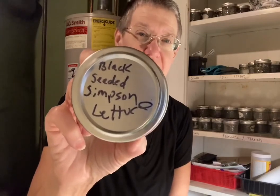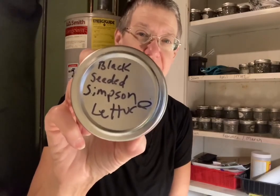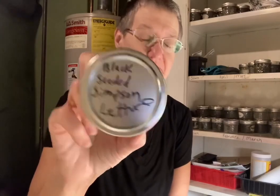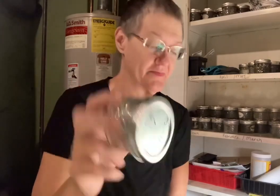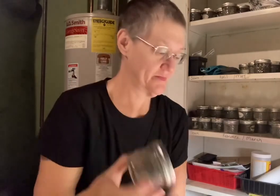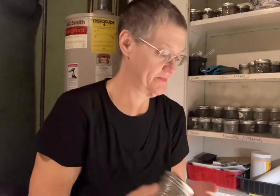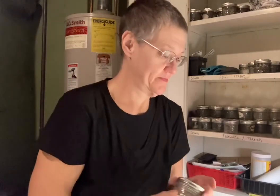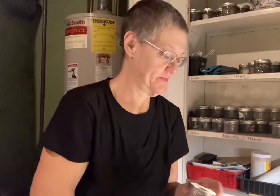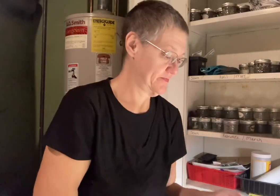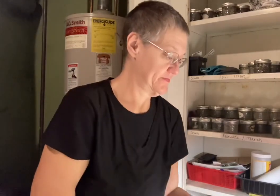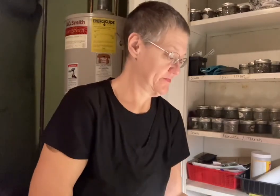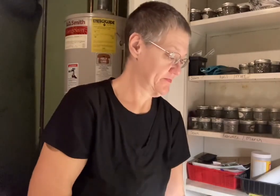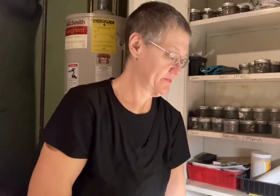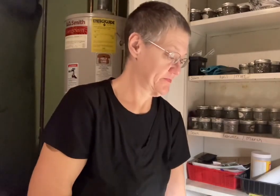Black-seeded Simpson lettuce.